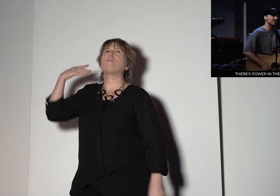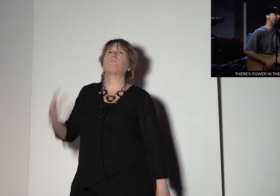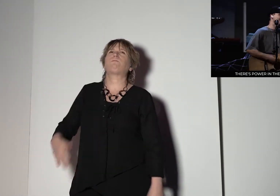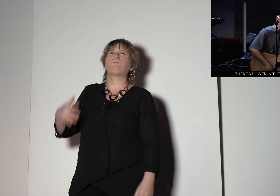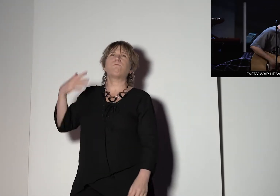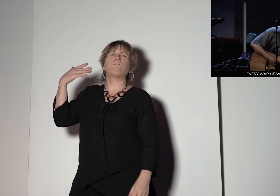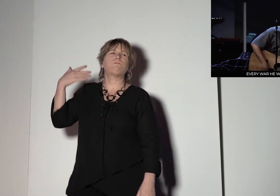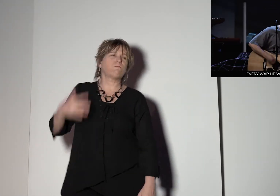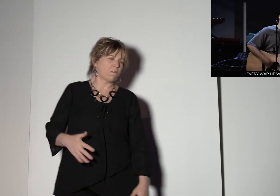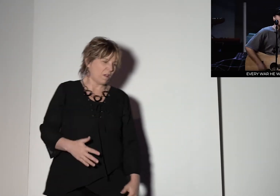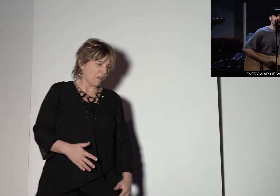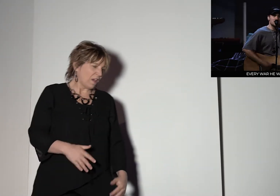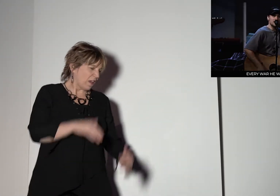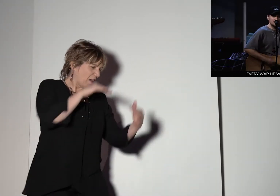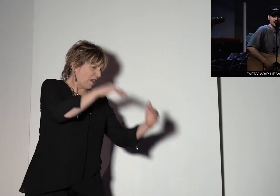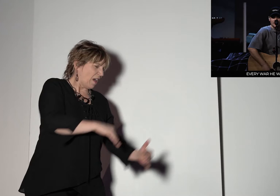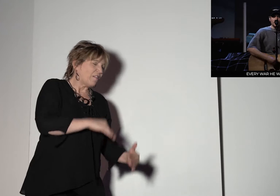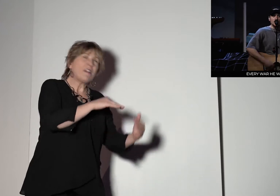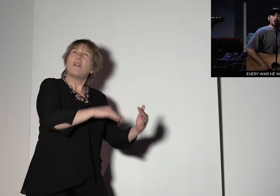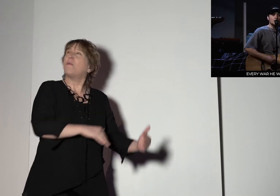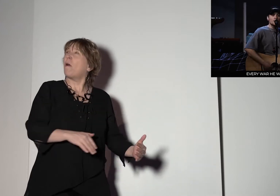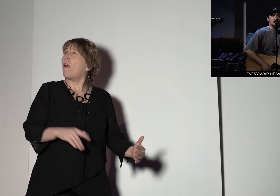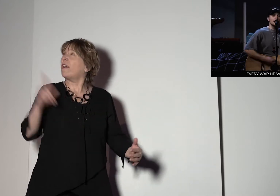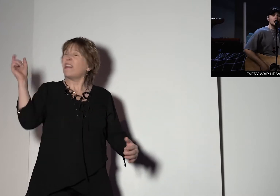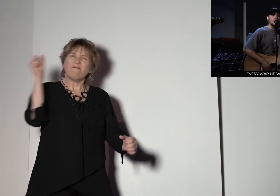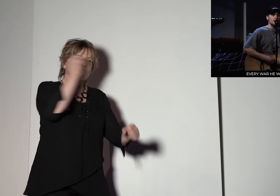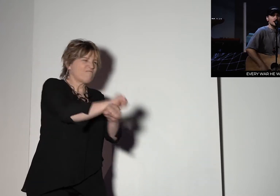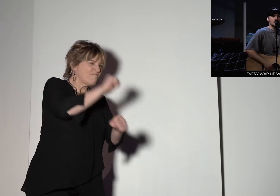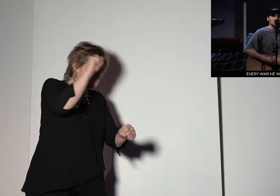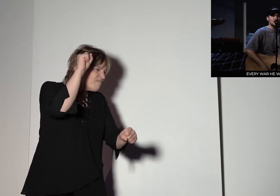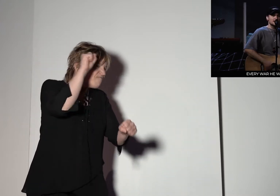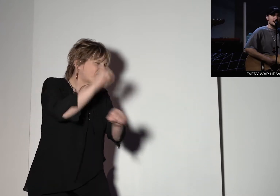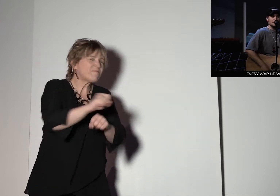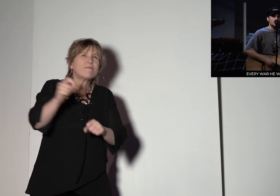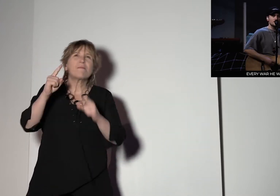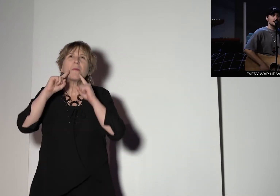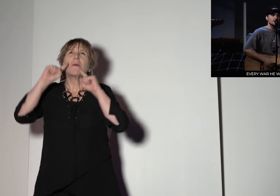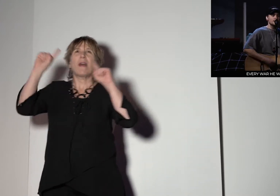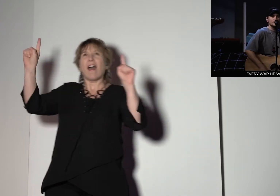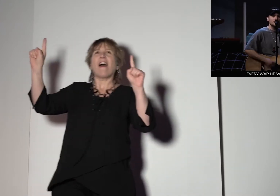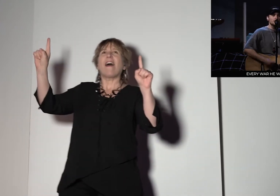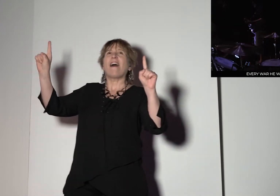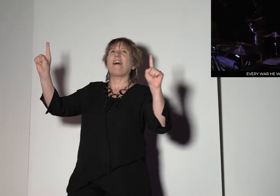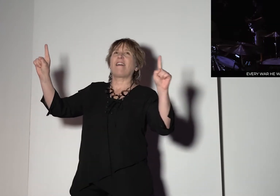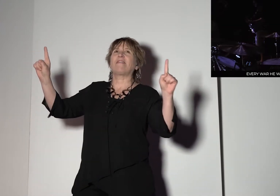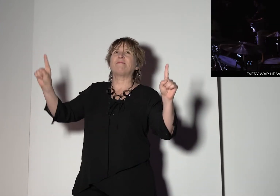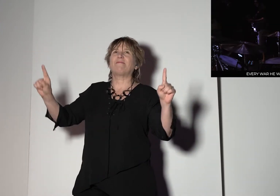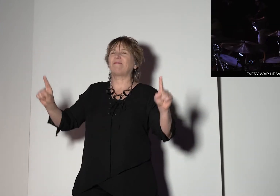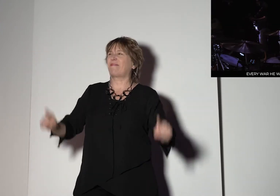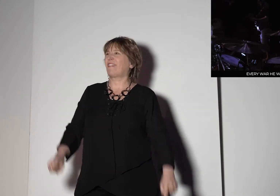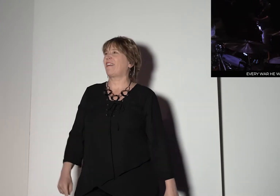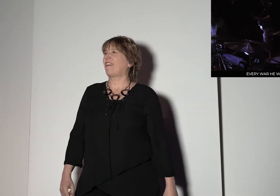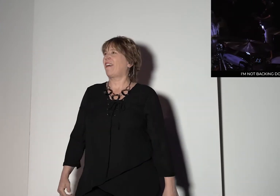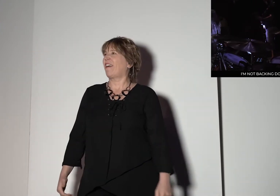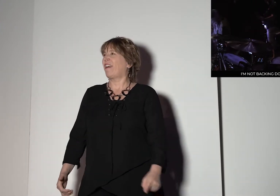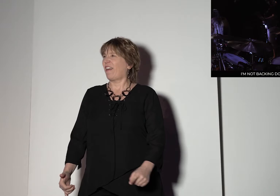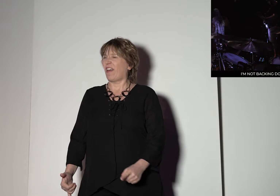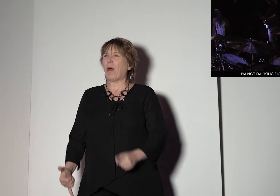Jesus. Come on. And every war he wages, he will. I'm